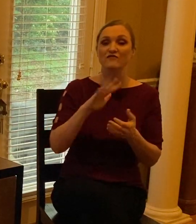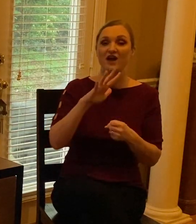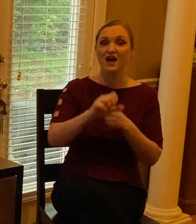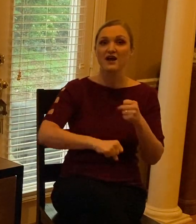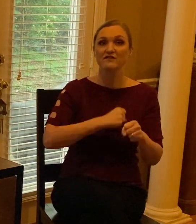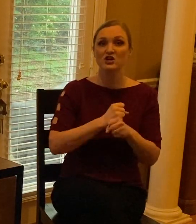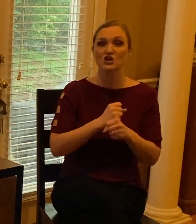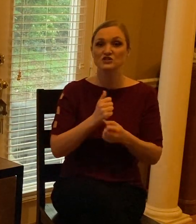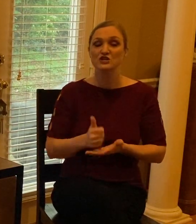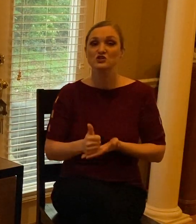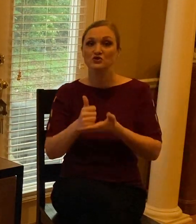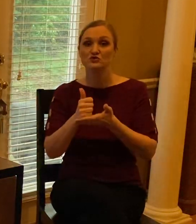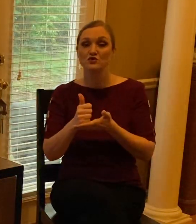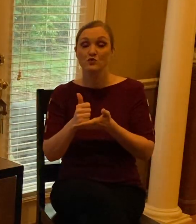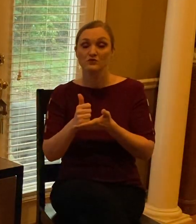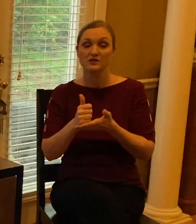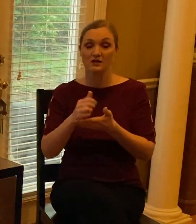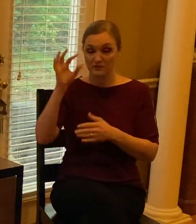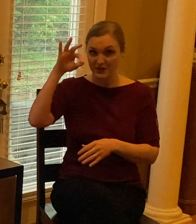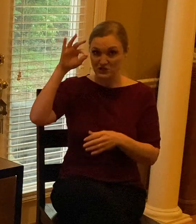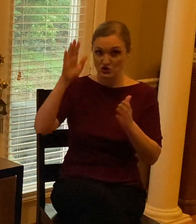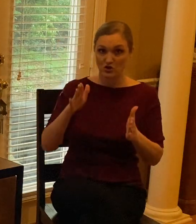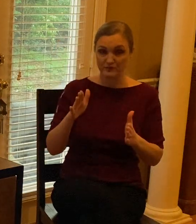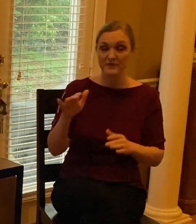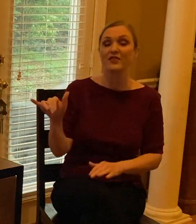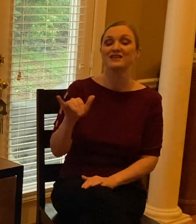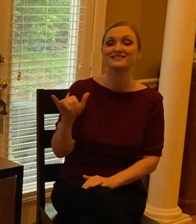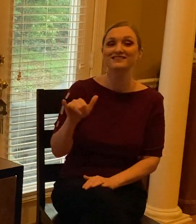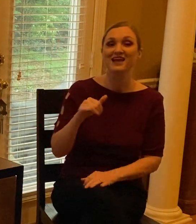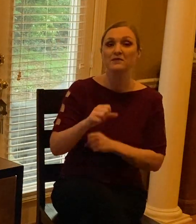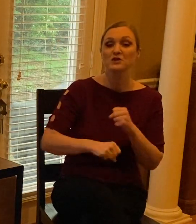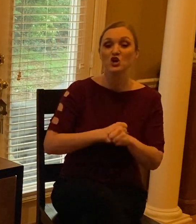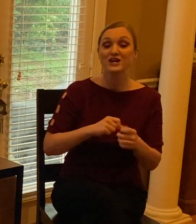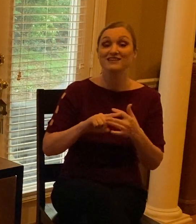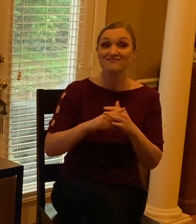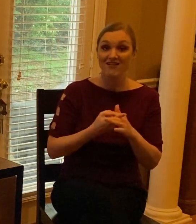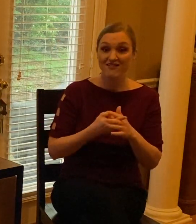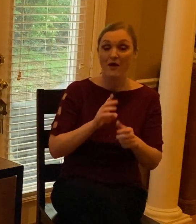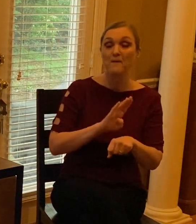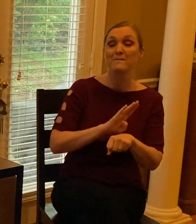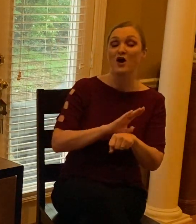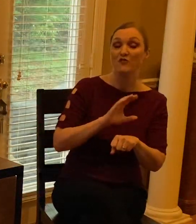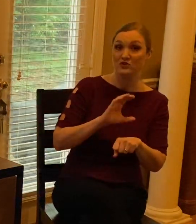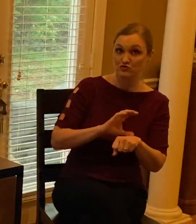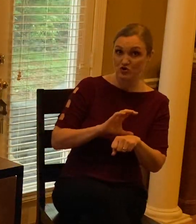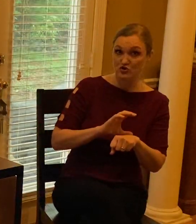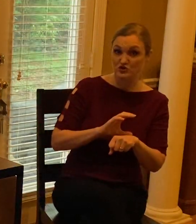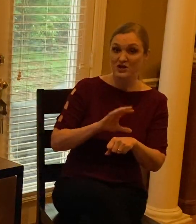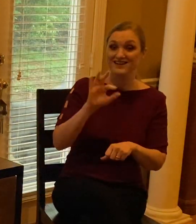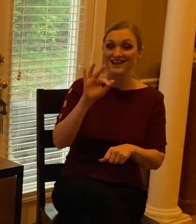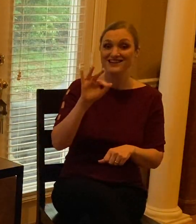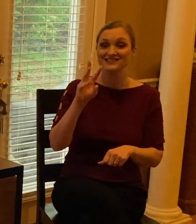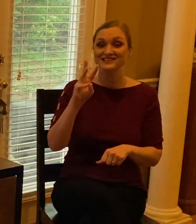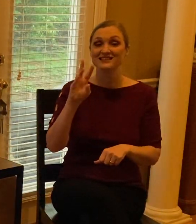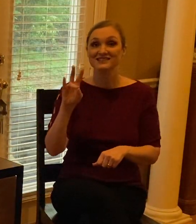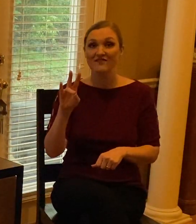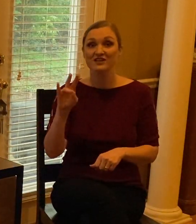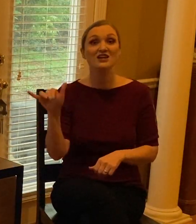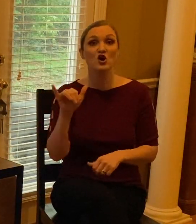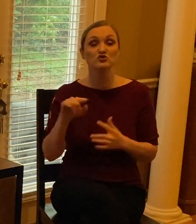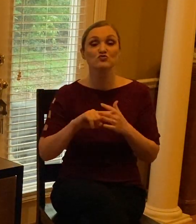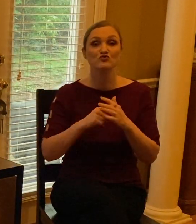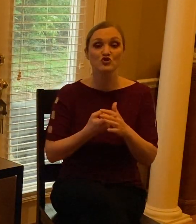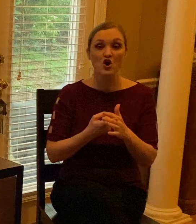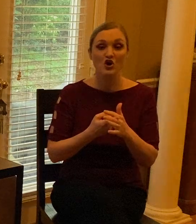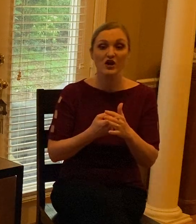as associate minister. Now, the same year that he started at Bellevue in 1967, he also started as a